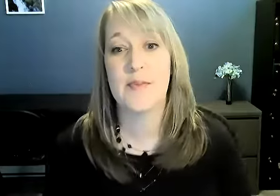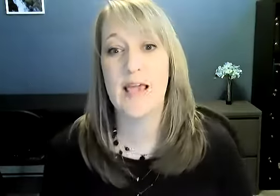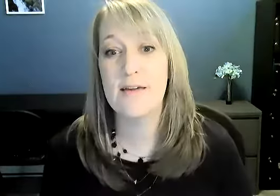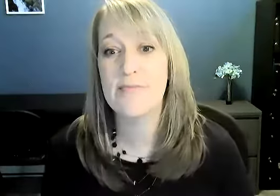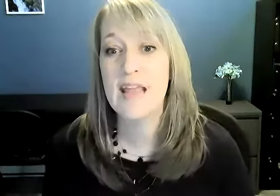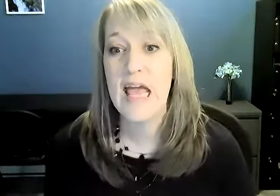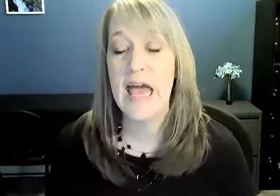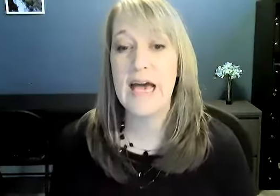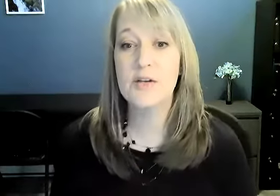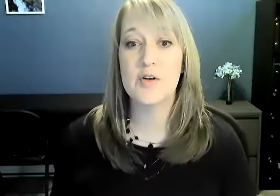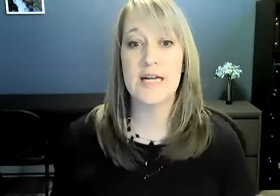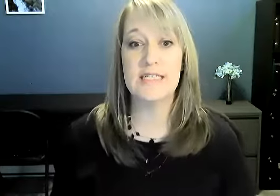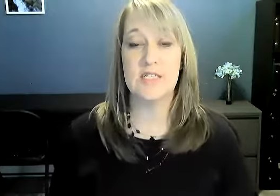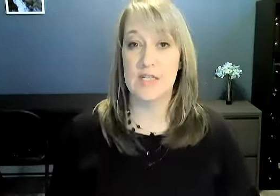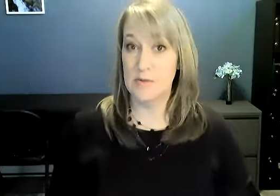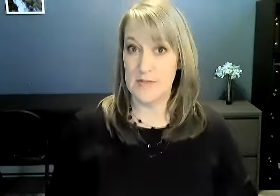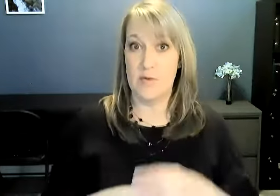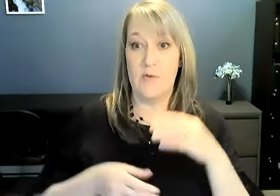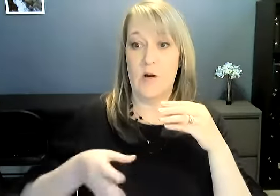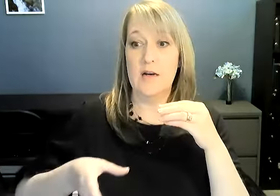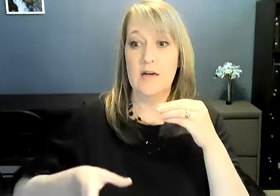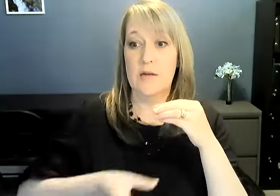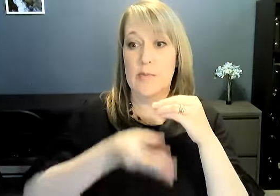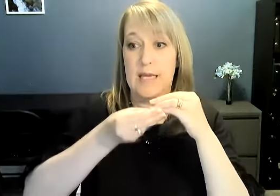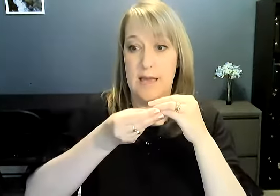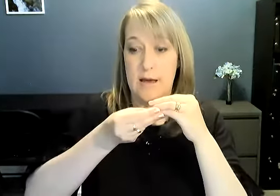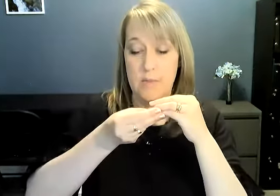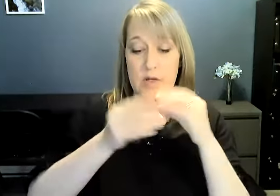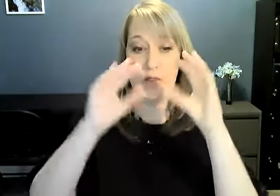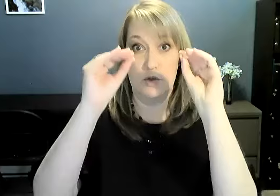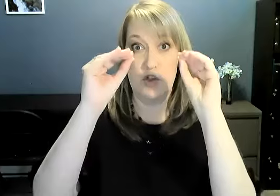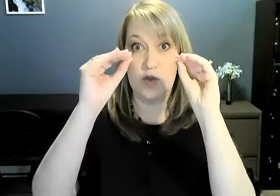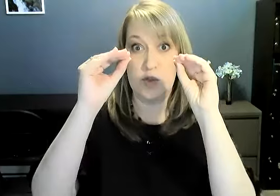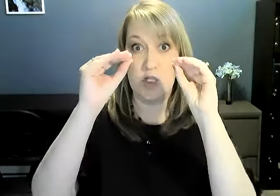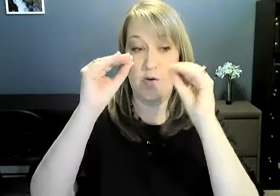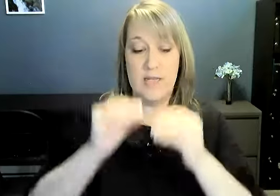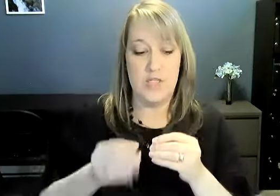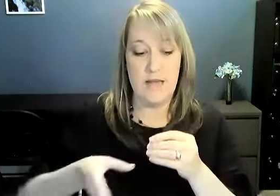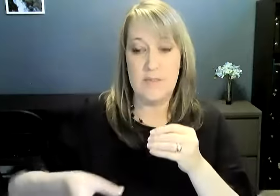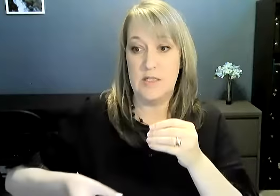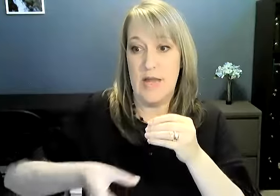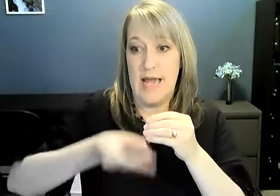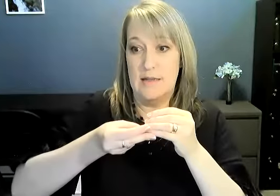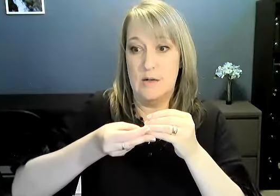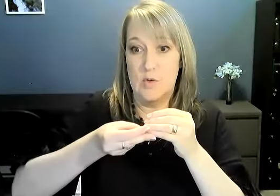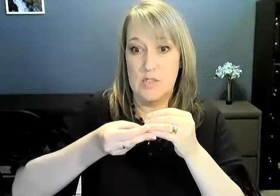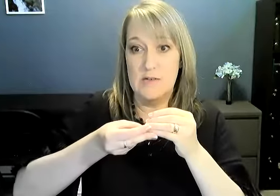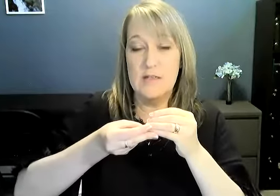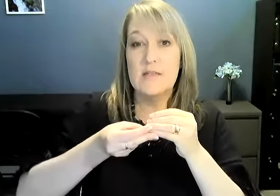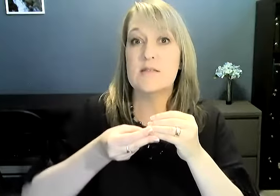Okay. Add or addition, we've done before. Pick it up. So 2 squished O hand shapes, you add a little more to it.